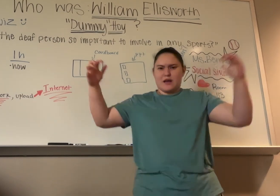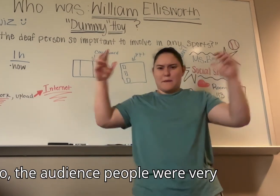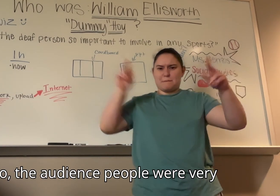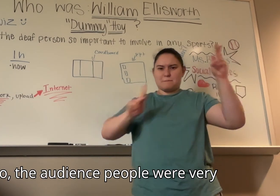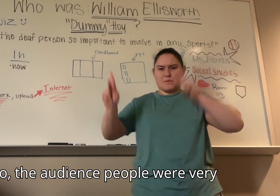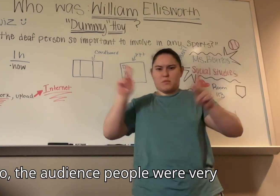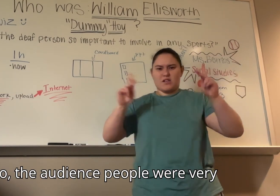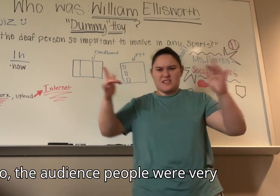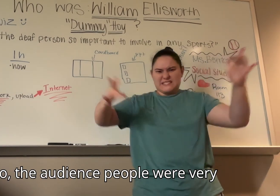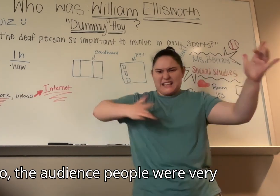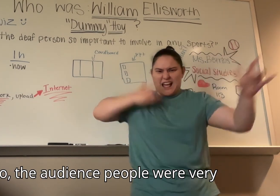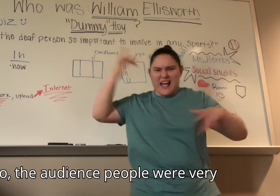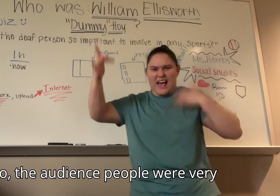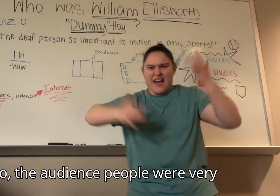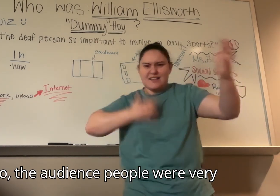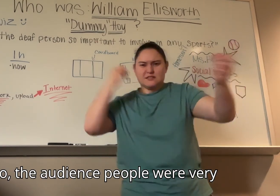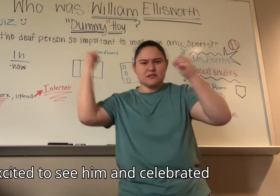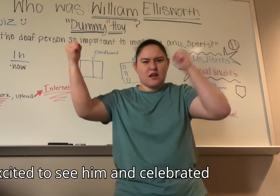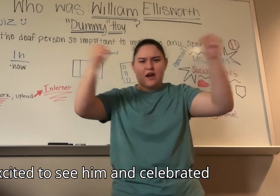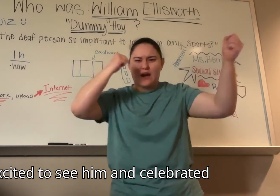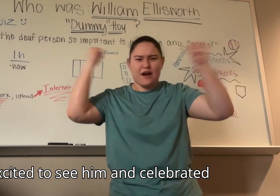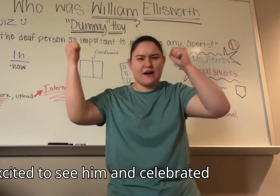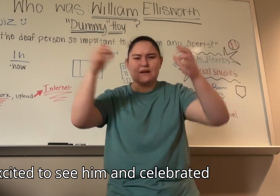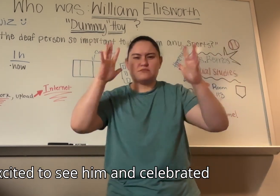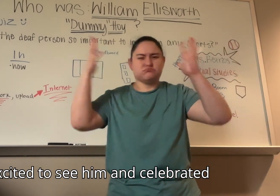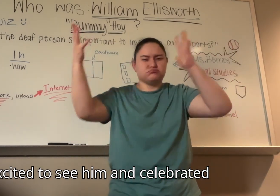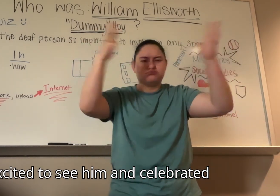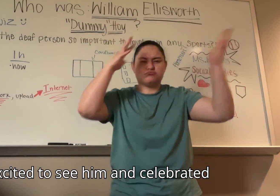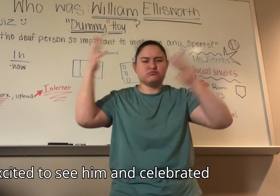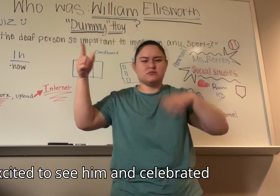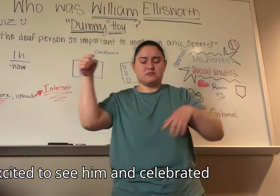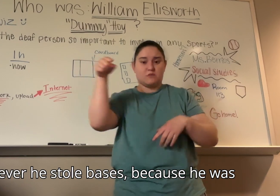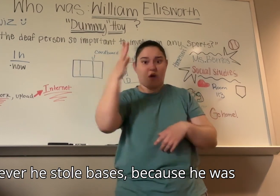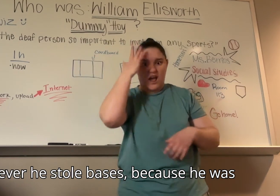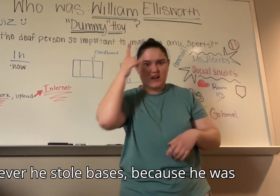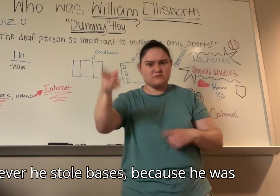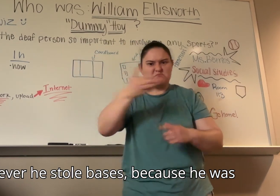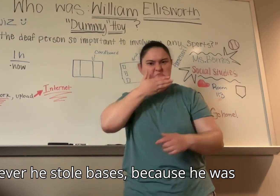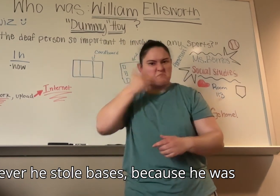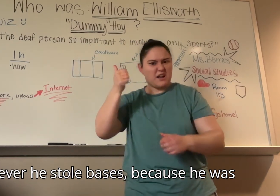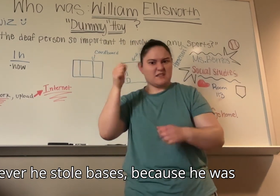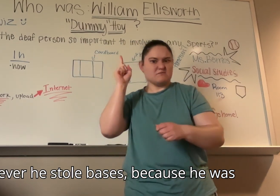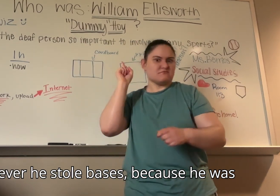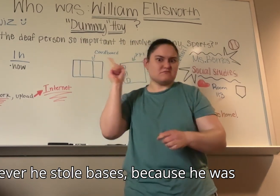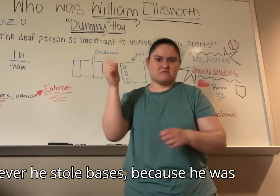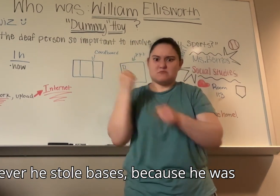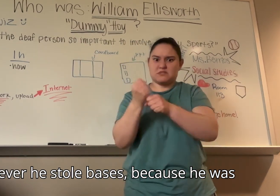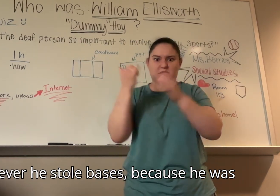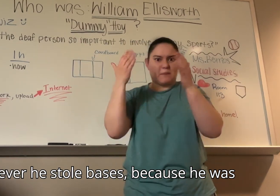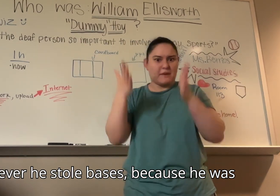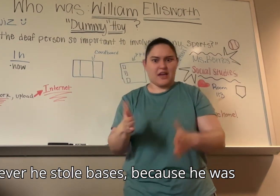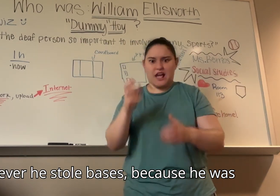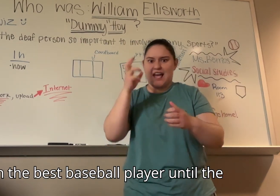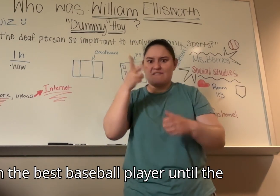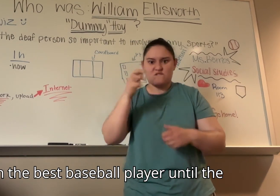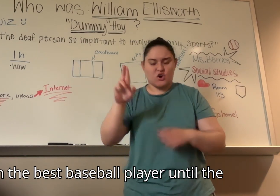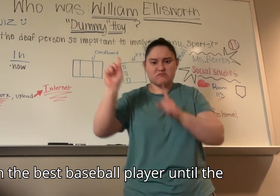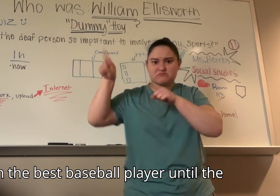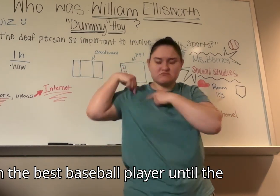Also, the audience people were very excited to see him and celebrated whenever he stole bases because he was such the best baseball